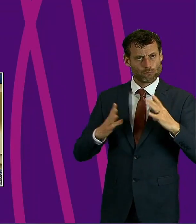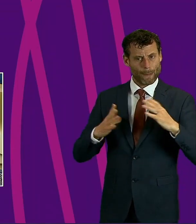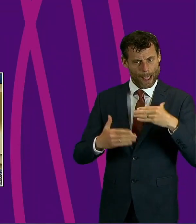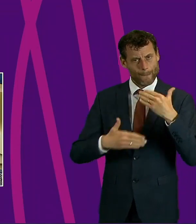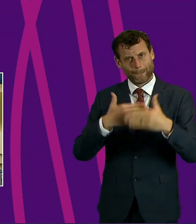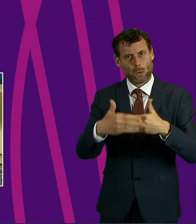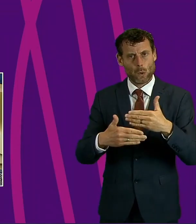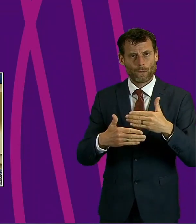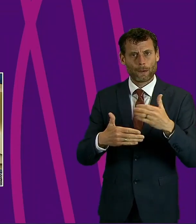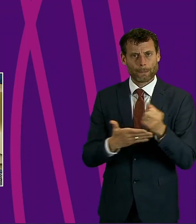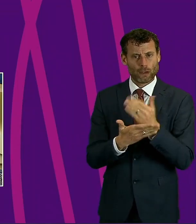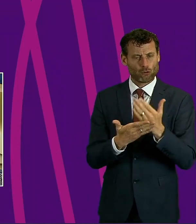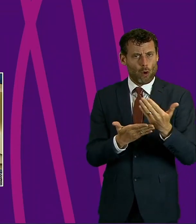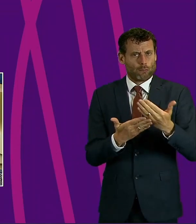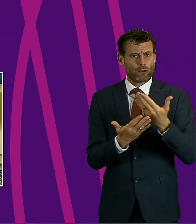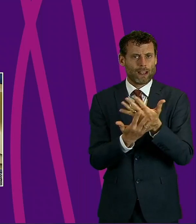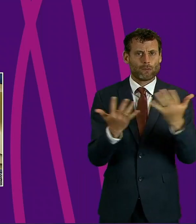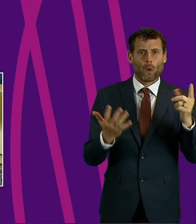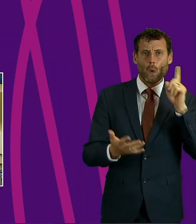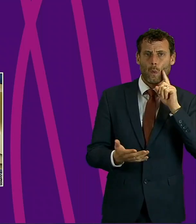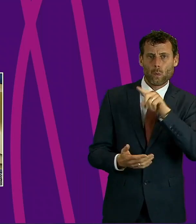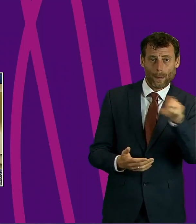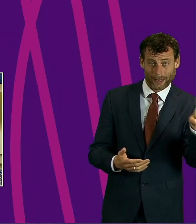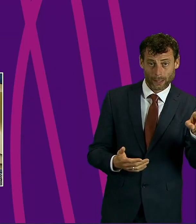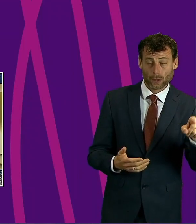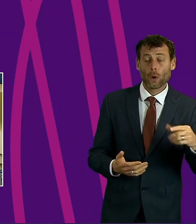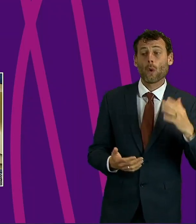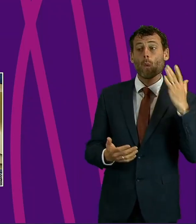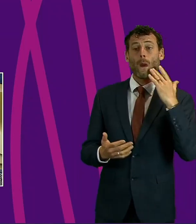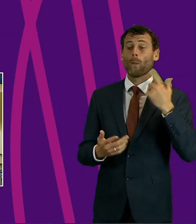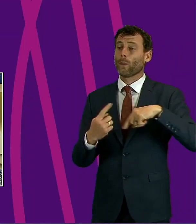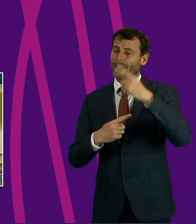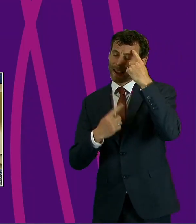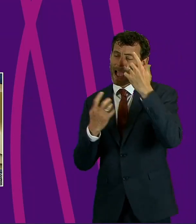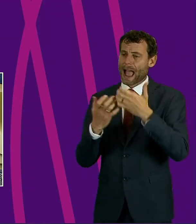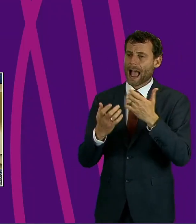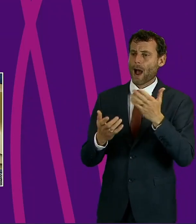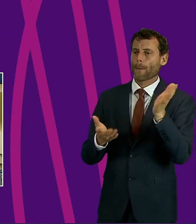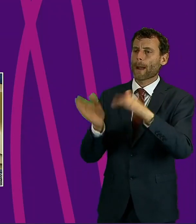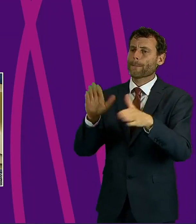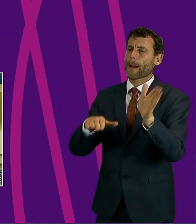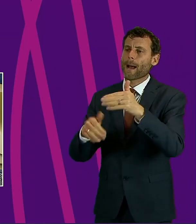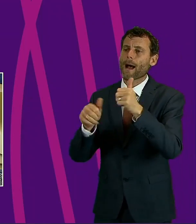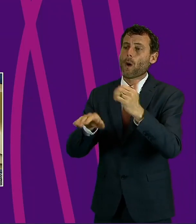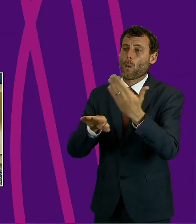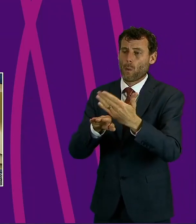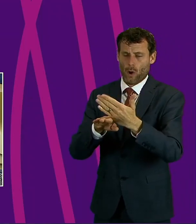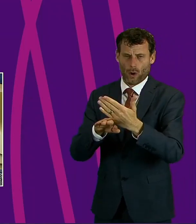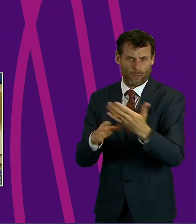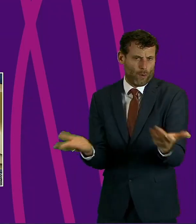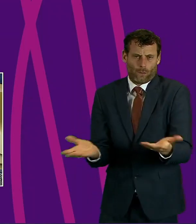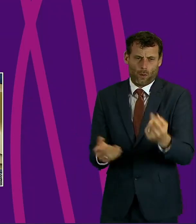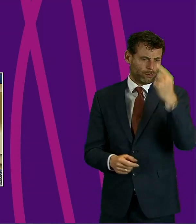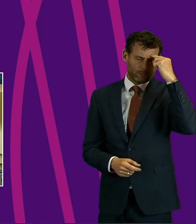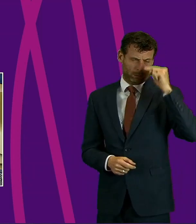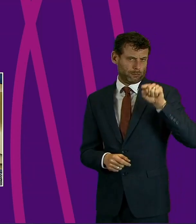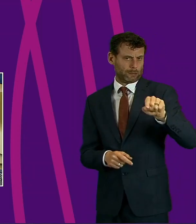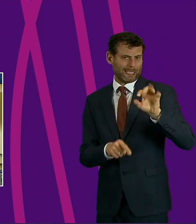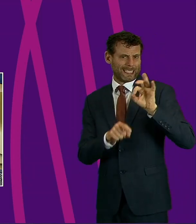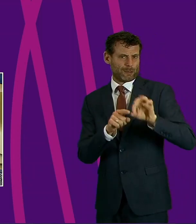to start considering how we get people back into the labour market after this crisis abates. But we need to consider